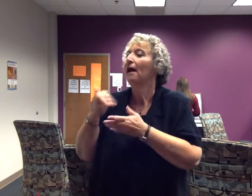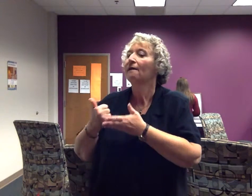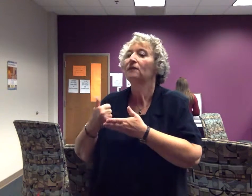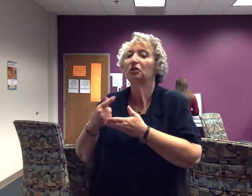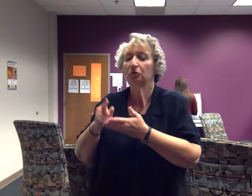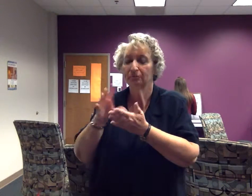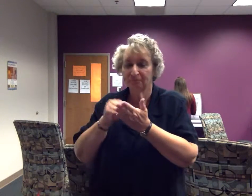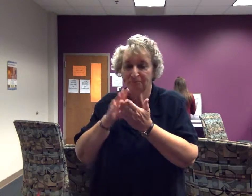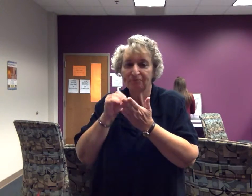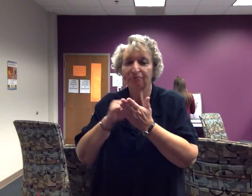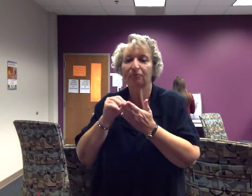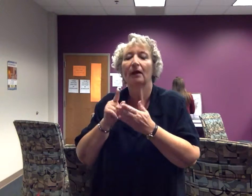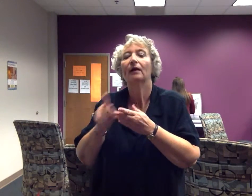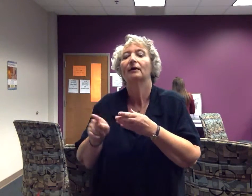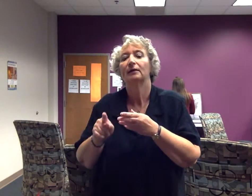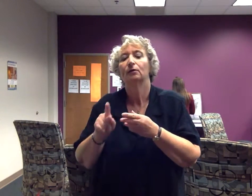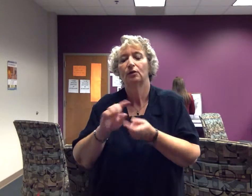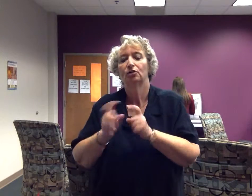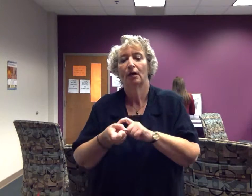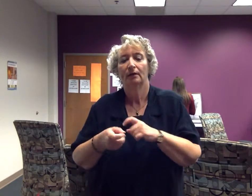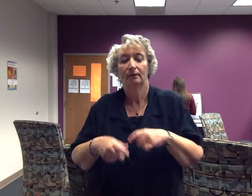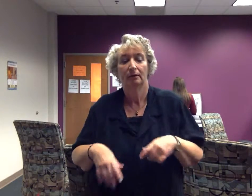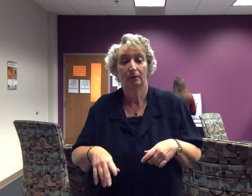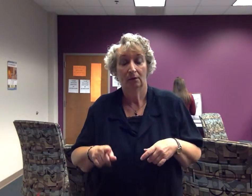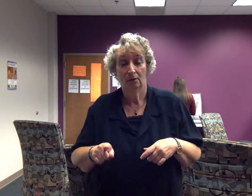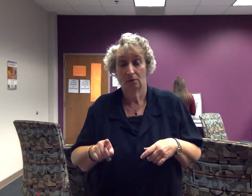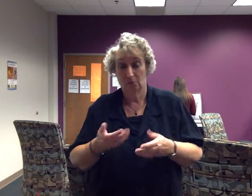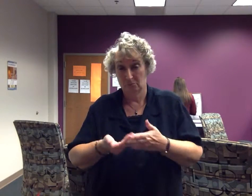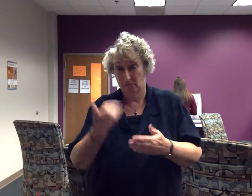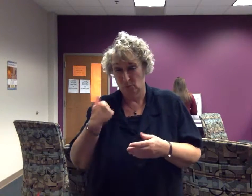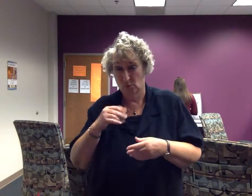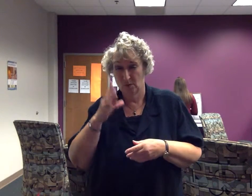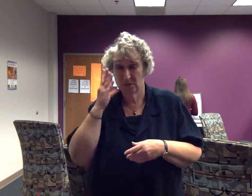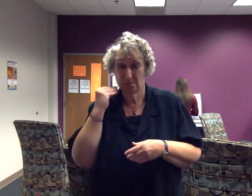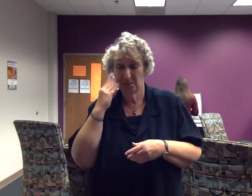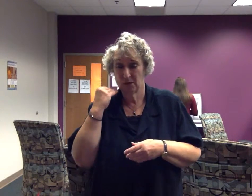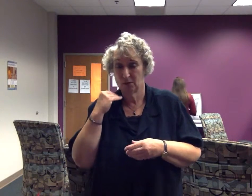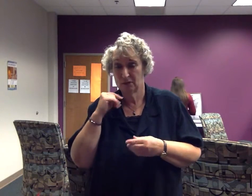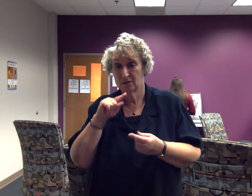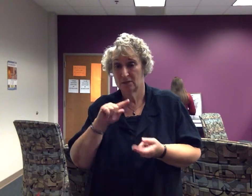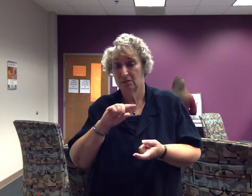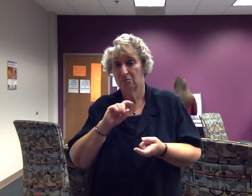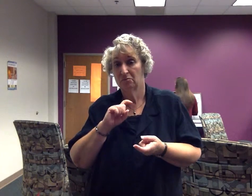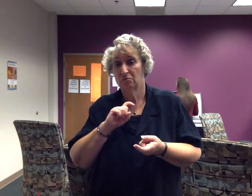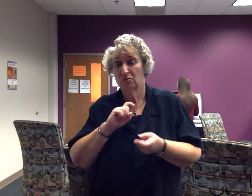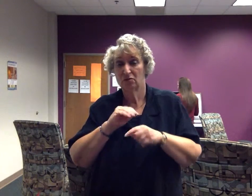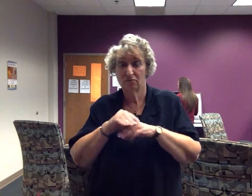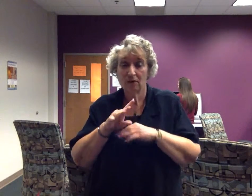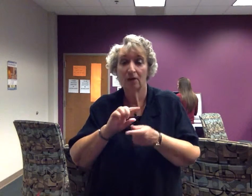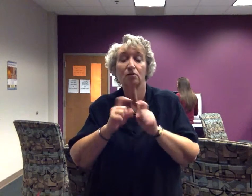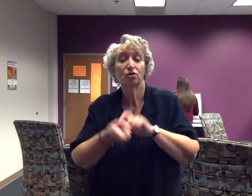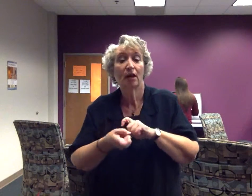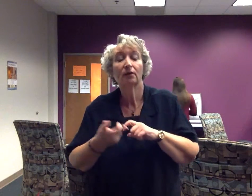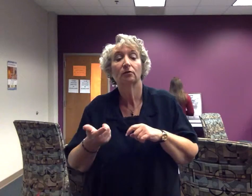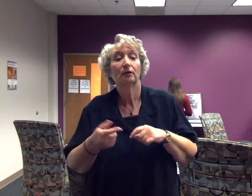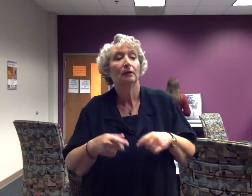Yes, I actually tried to get my schedule changed because I wasn't satisfied with the class that they had scheduled me for. Now, how did you go